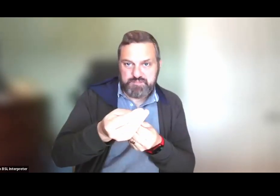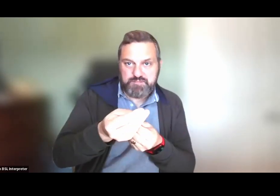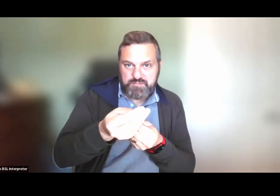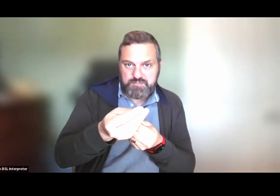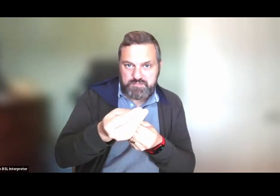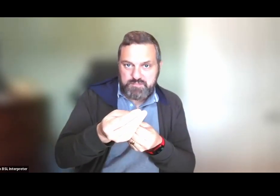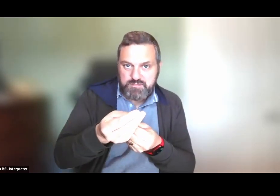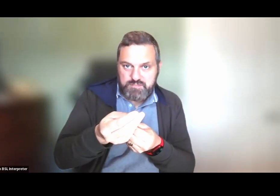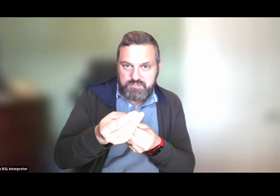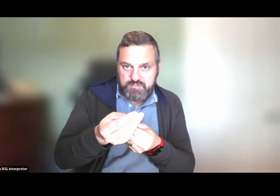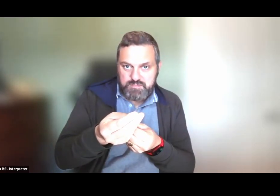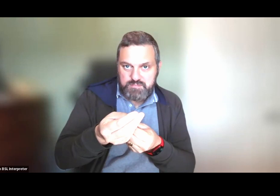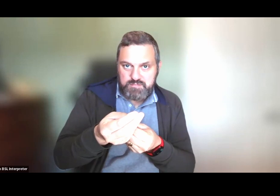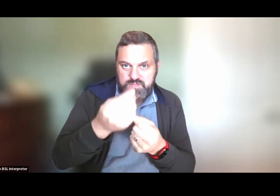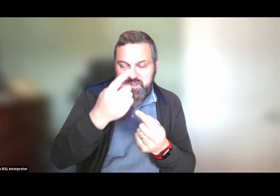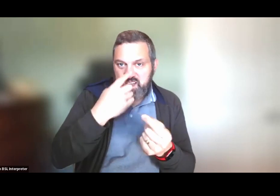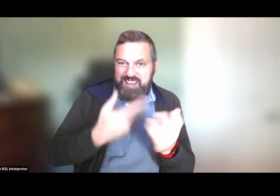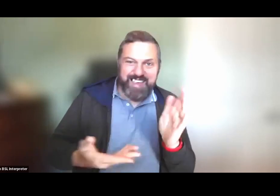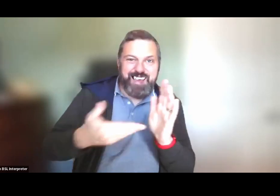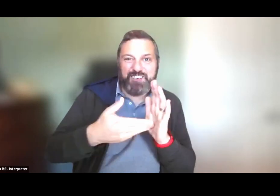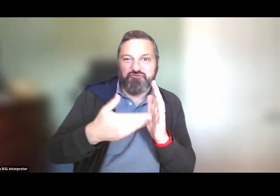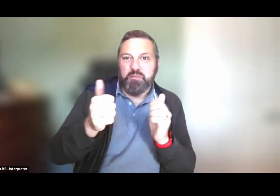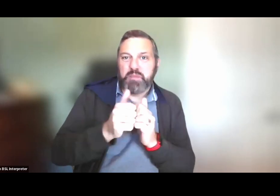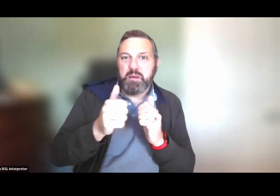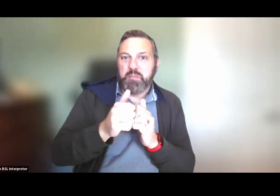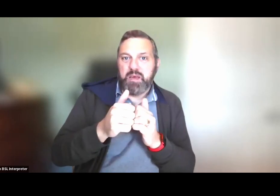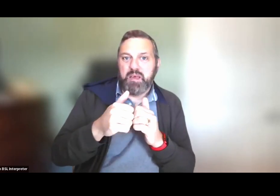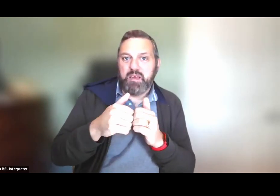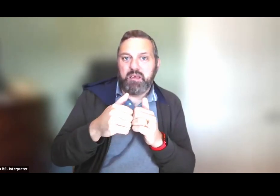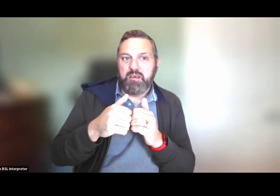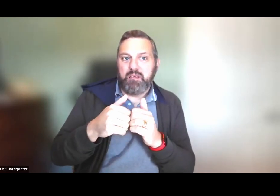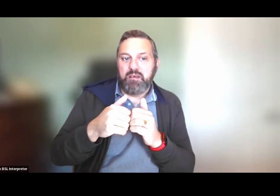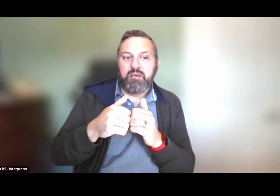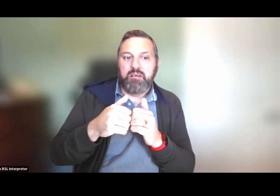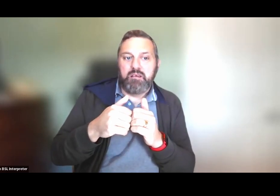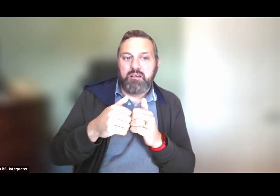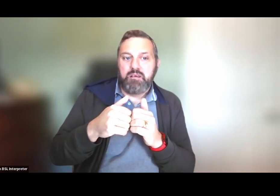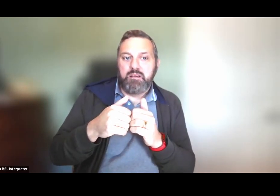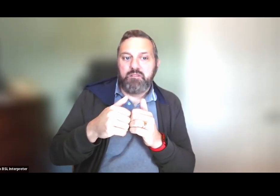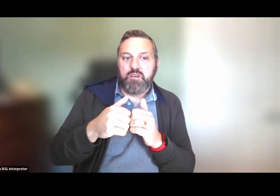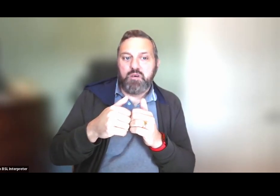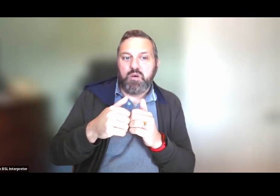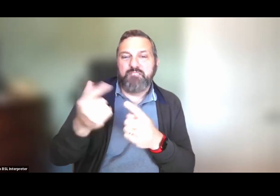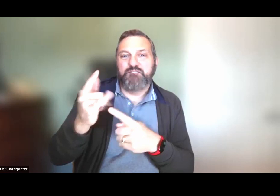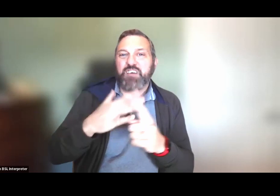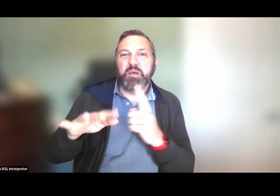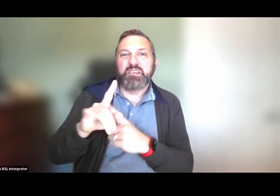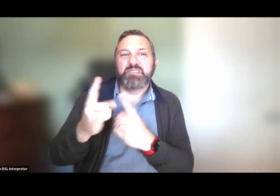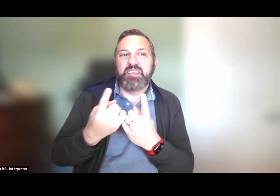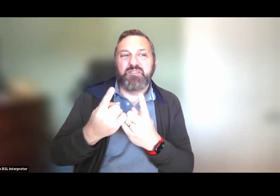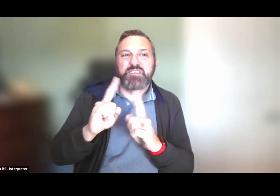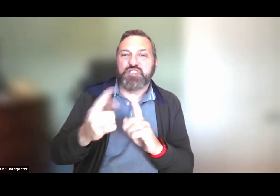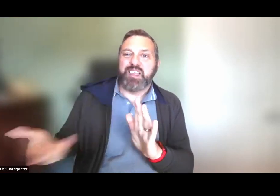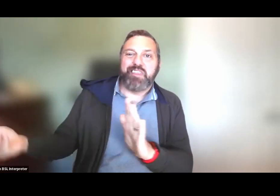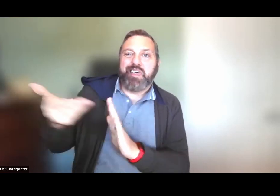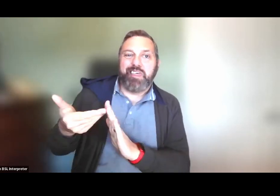an add-on. You can do an optional paper in environmental economics if you want to. So to me, that mindset is